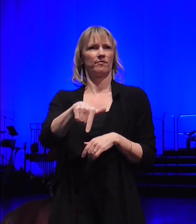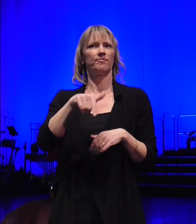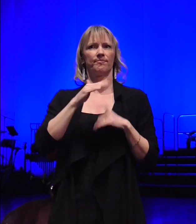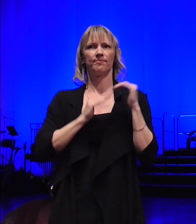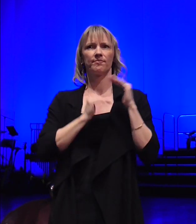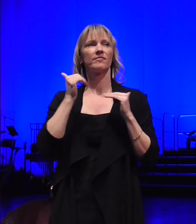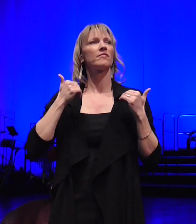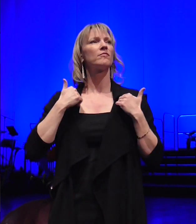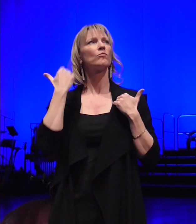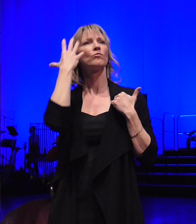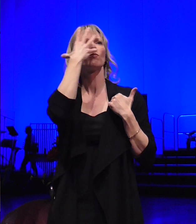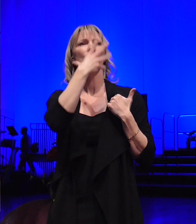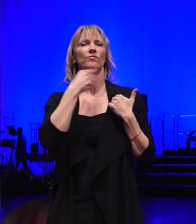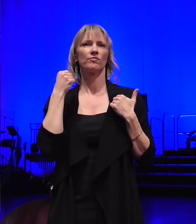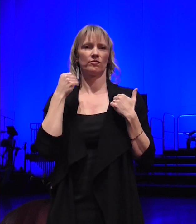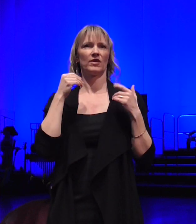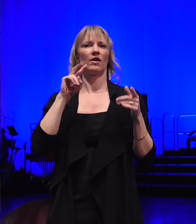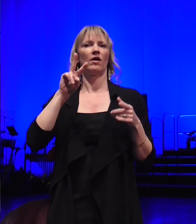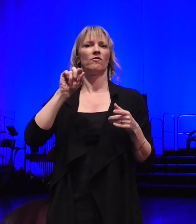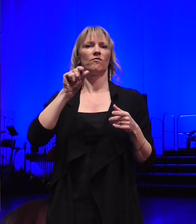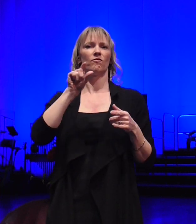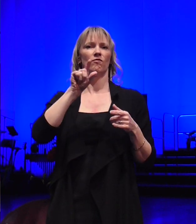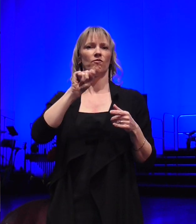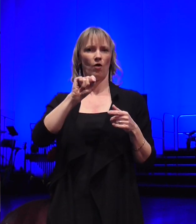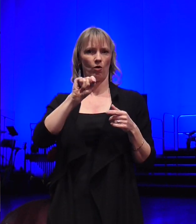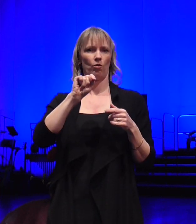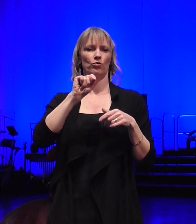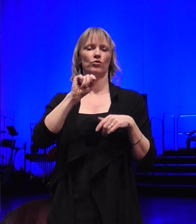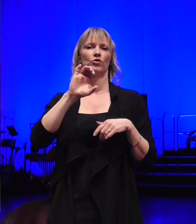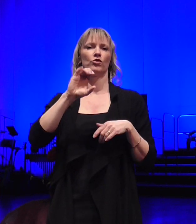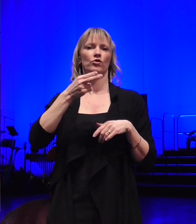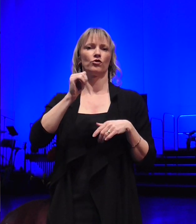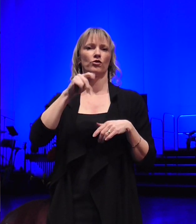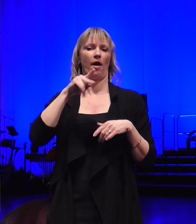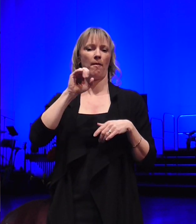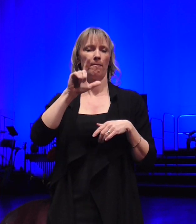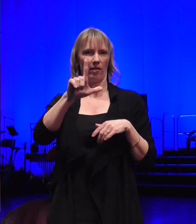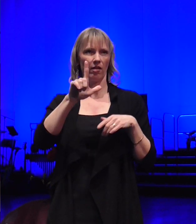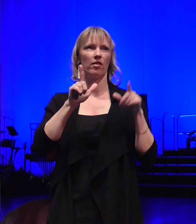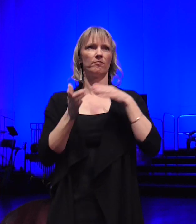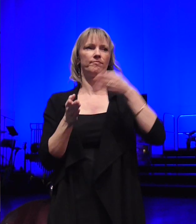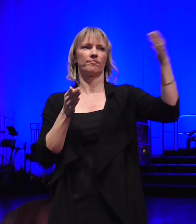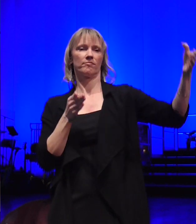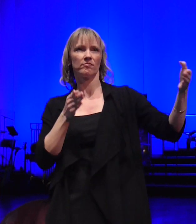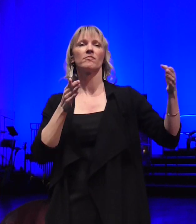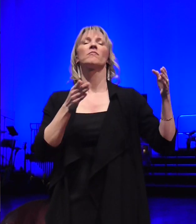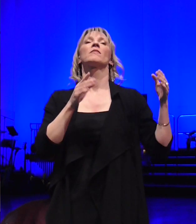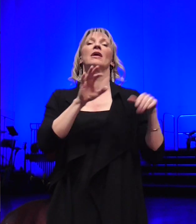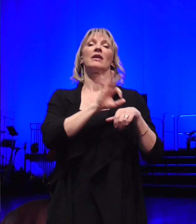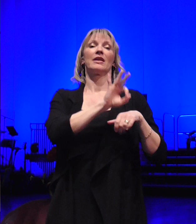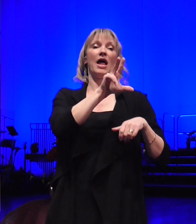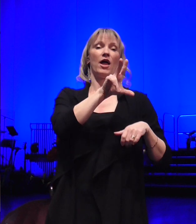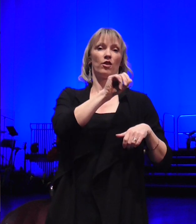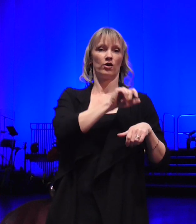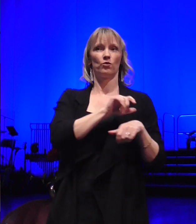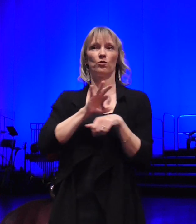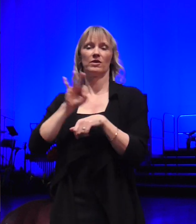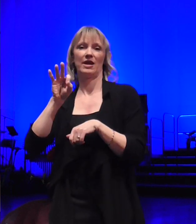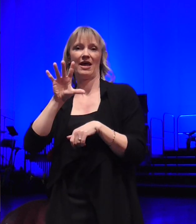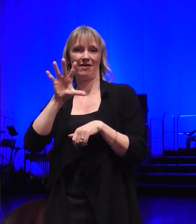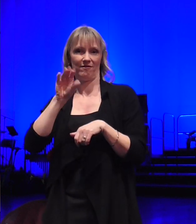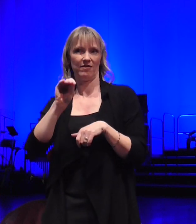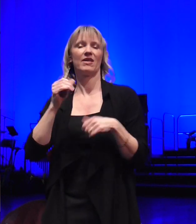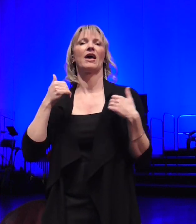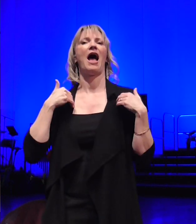this beautiful Vote Chapel next door, and we're doing meditation there every Sunday from 9:30 to 9:50, facilitated by